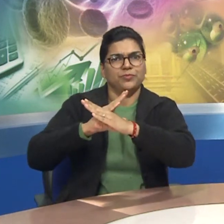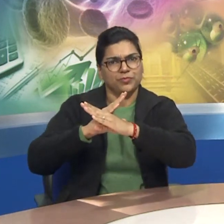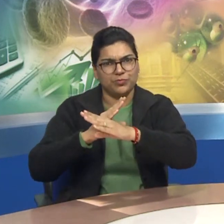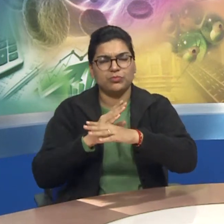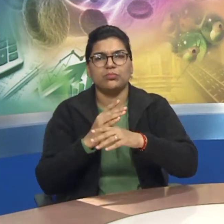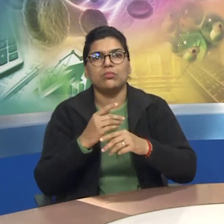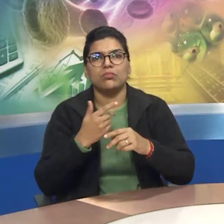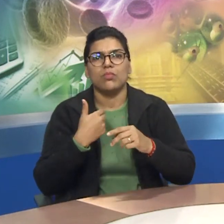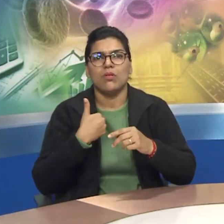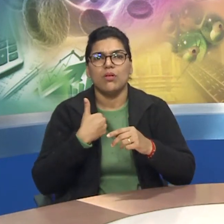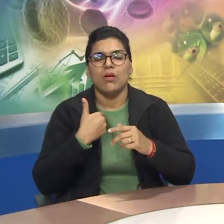Preventing.